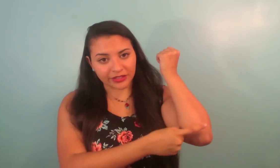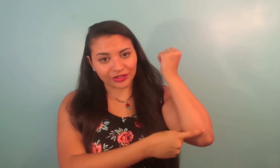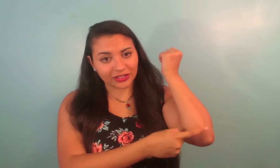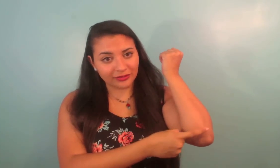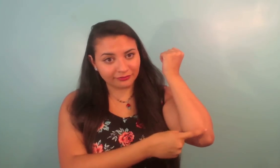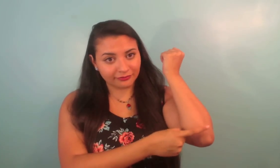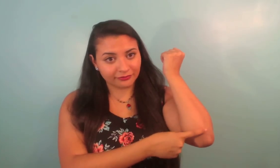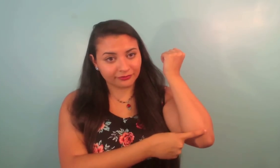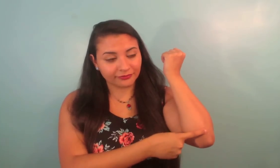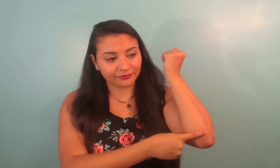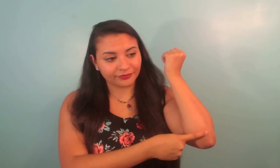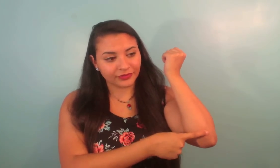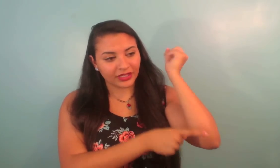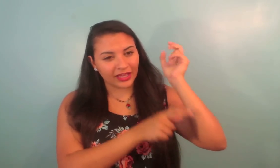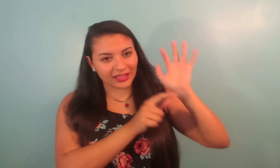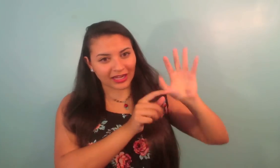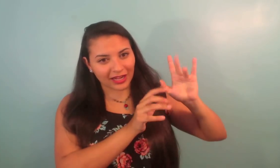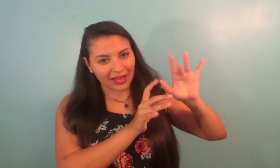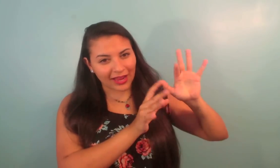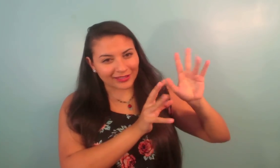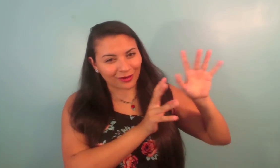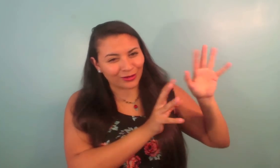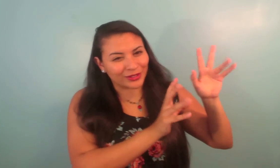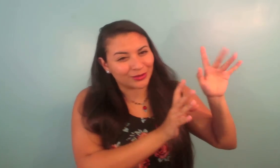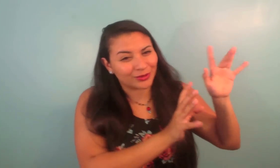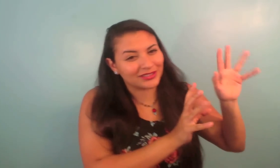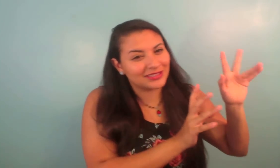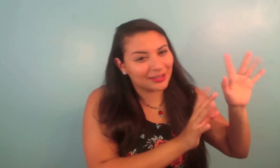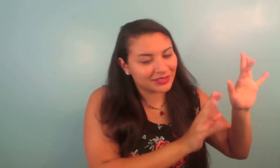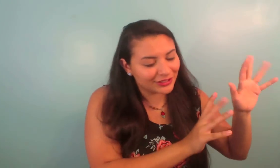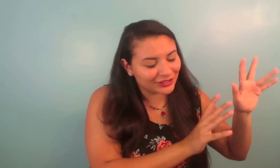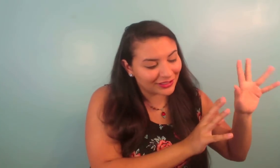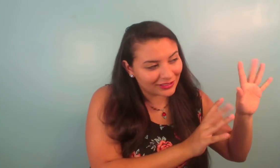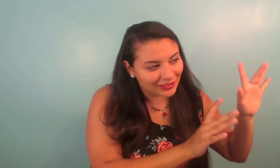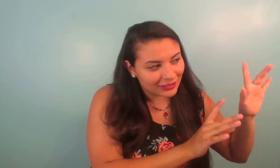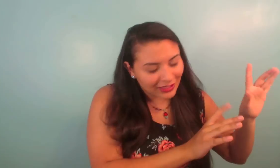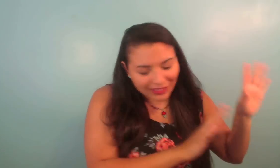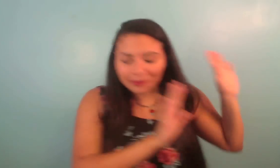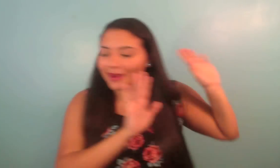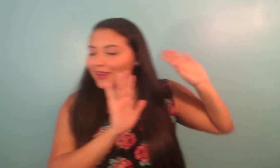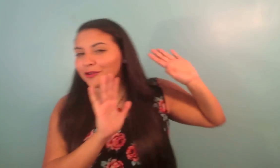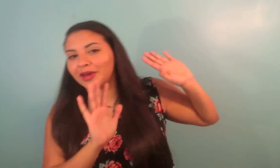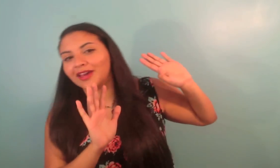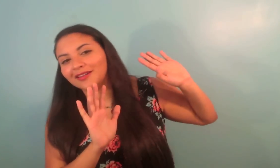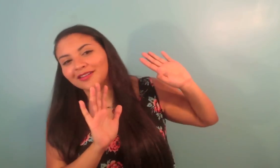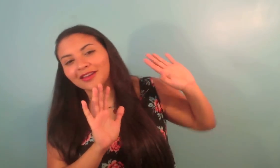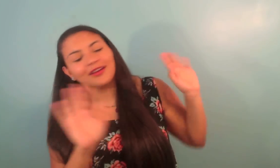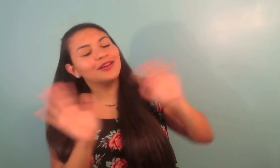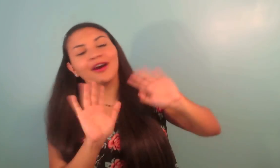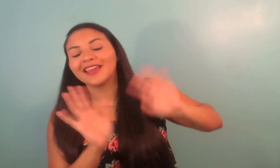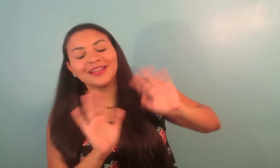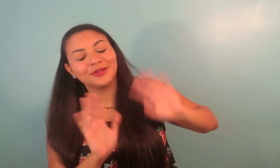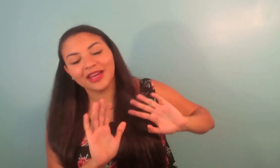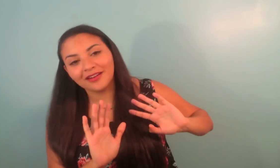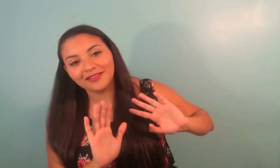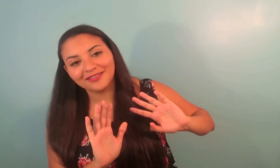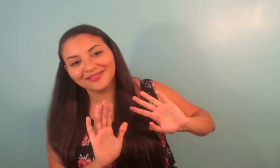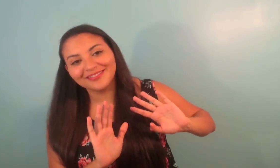temptation. And then I kind of act out going towards the temptation. And then backing away. No, I can't do that.